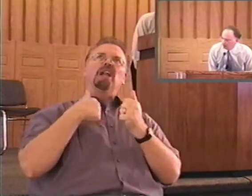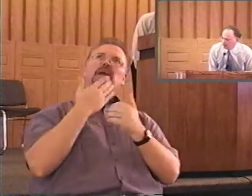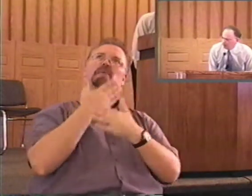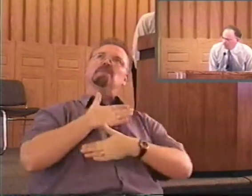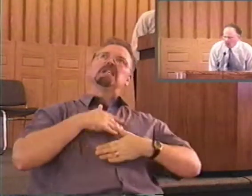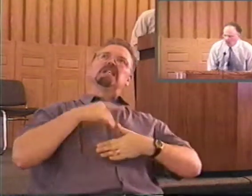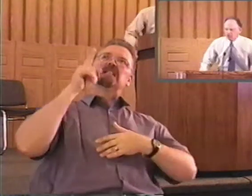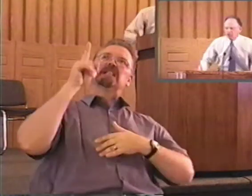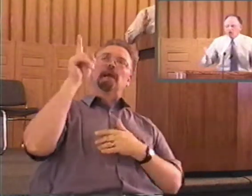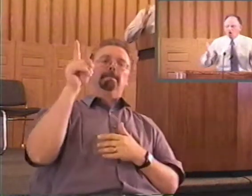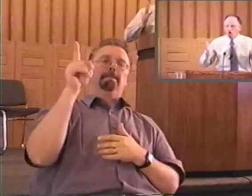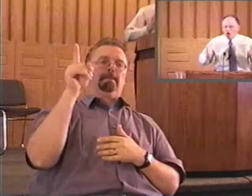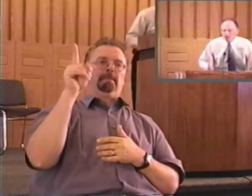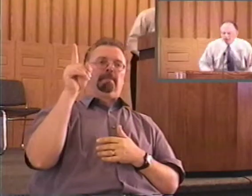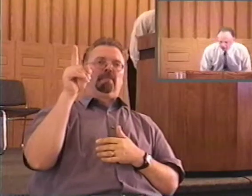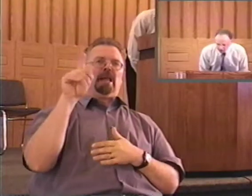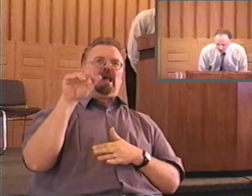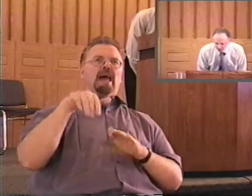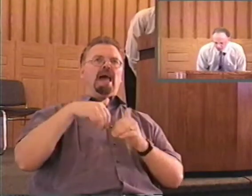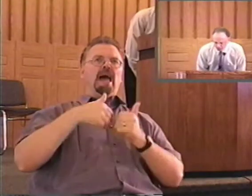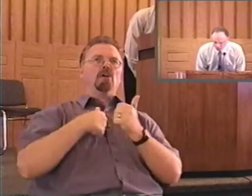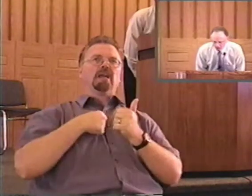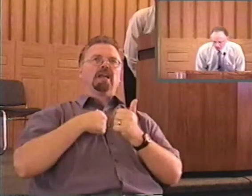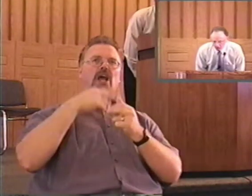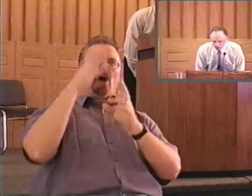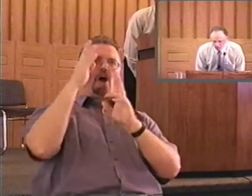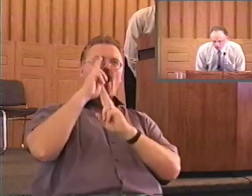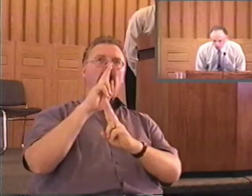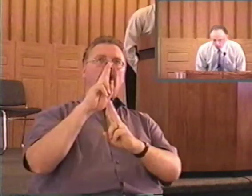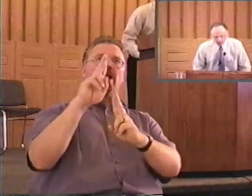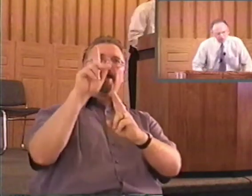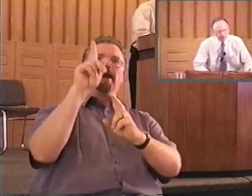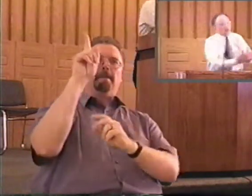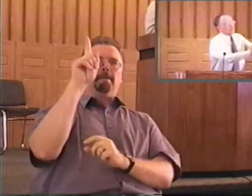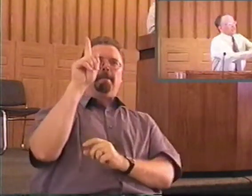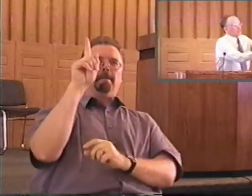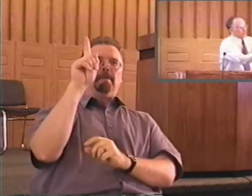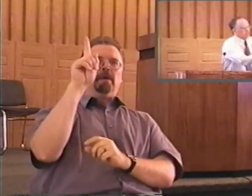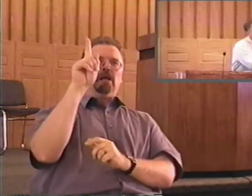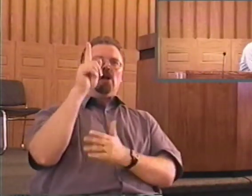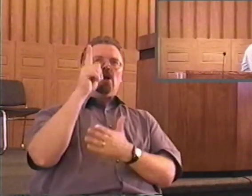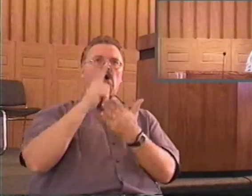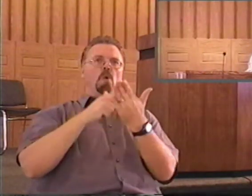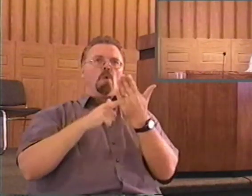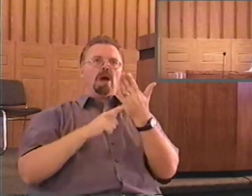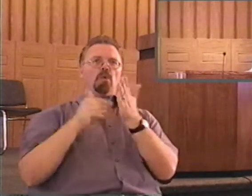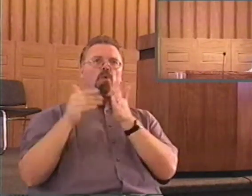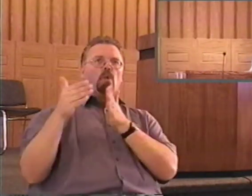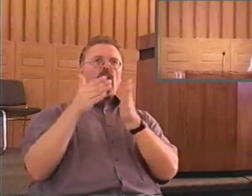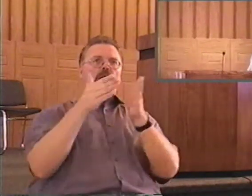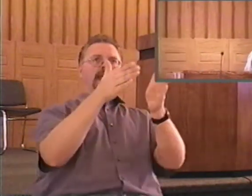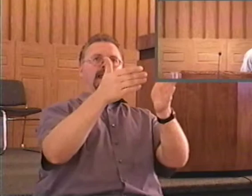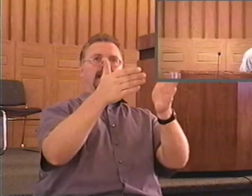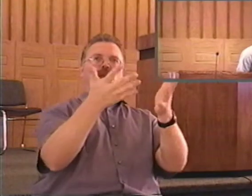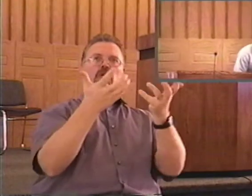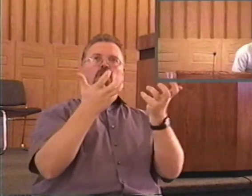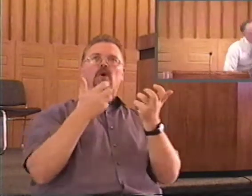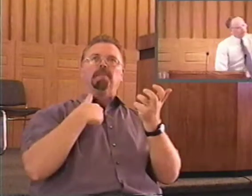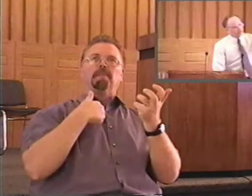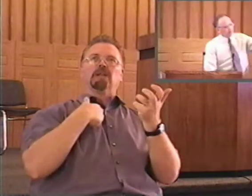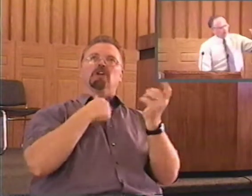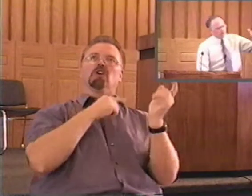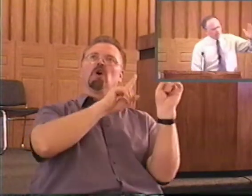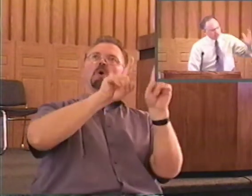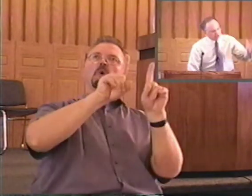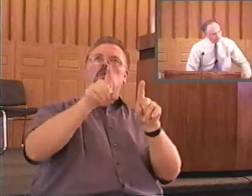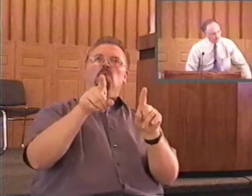him? How can I honor him? What direction does he want me to go in?